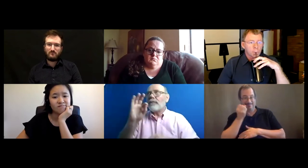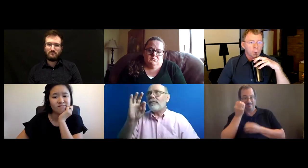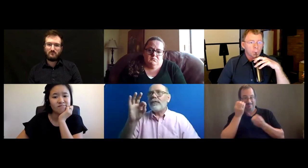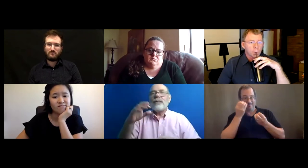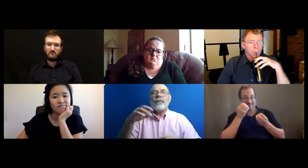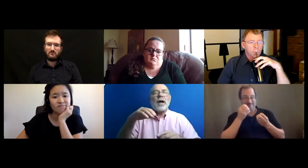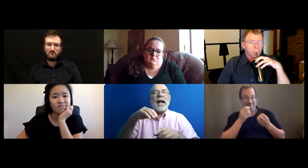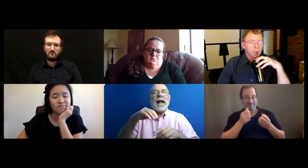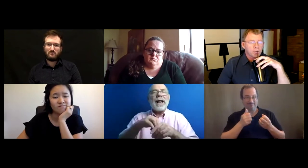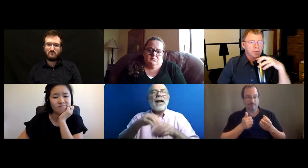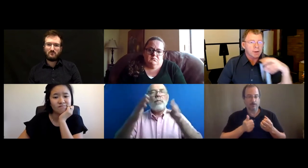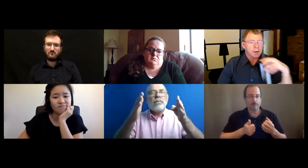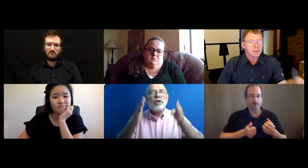The information is